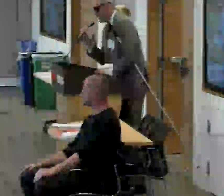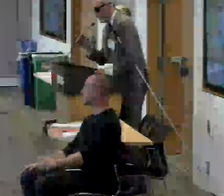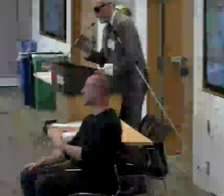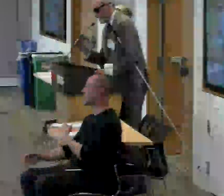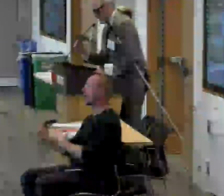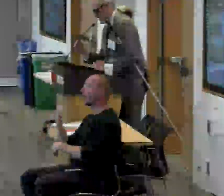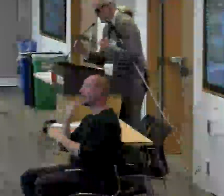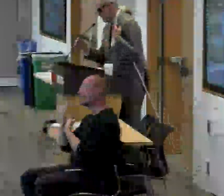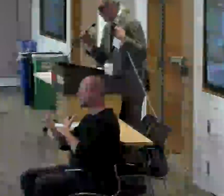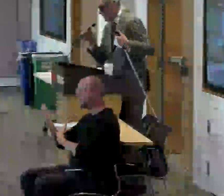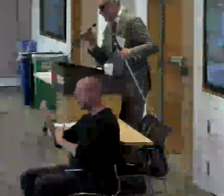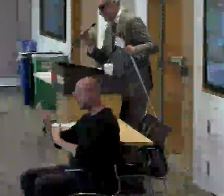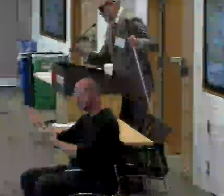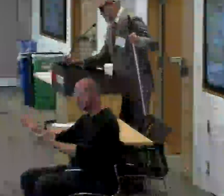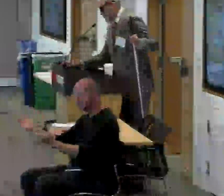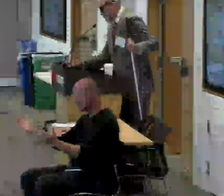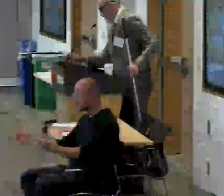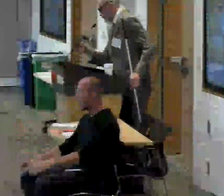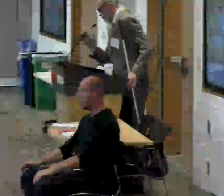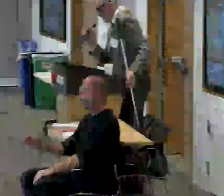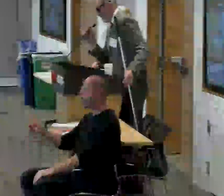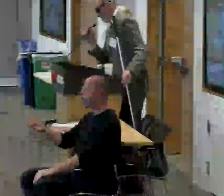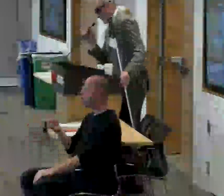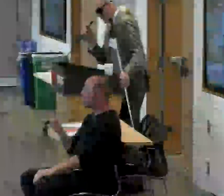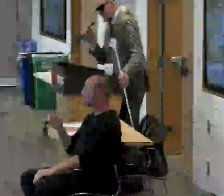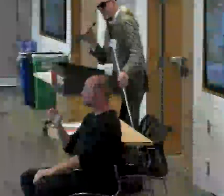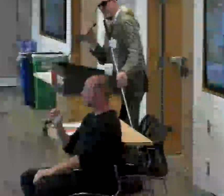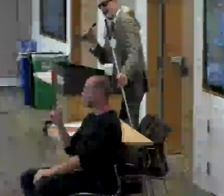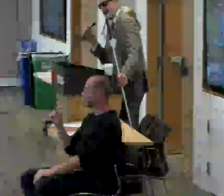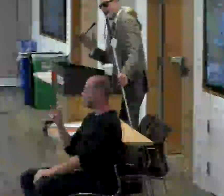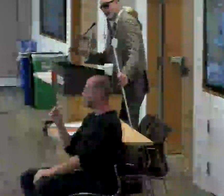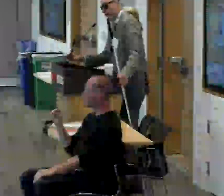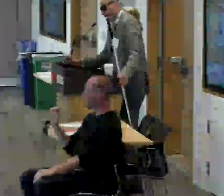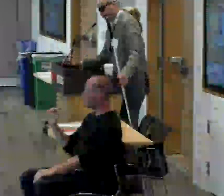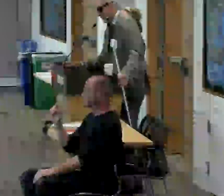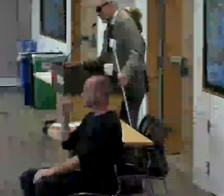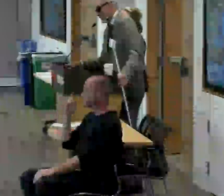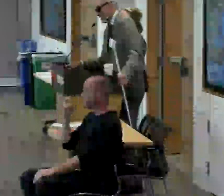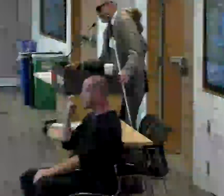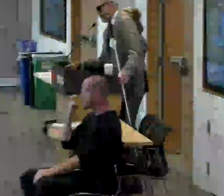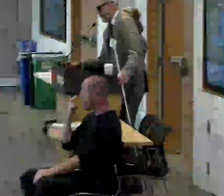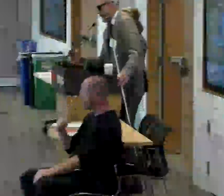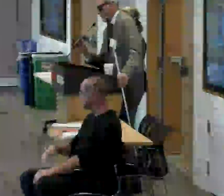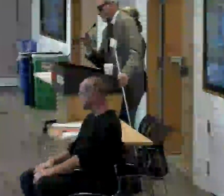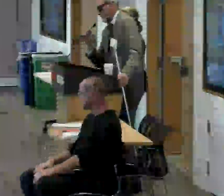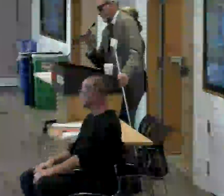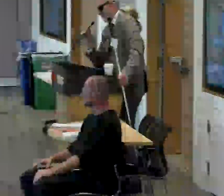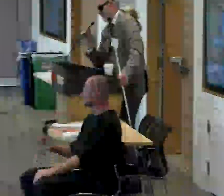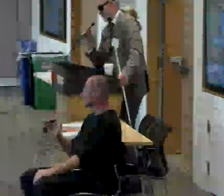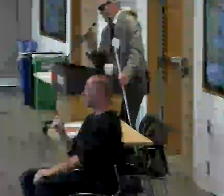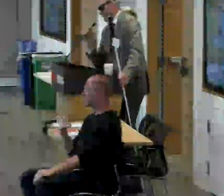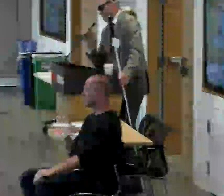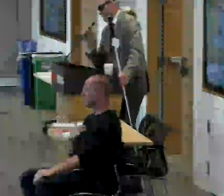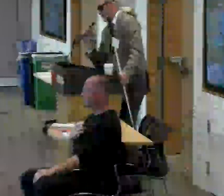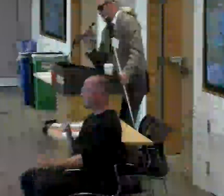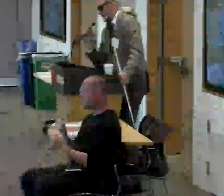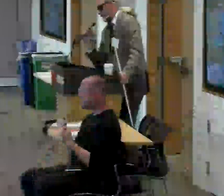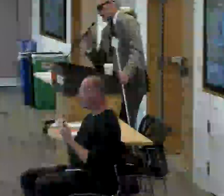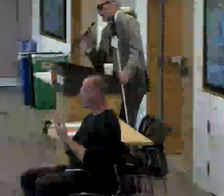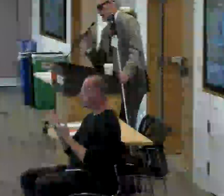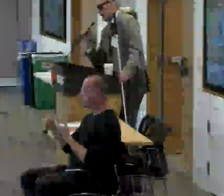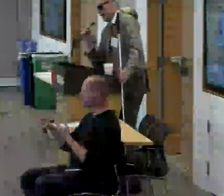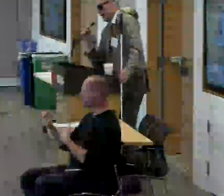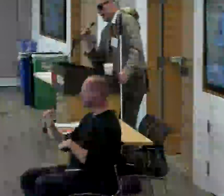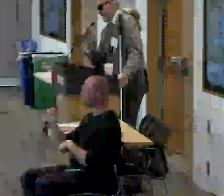Good morning, everyone. Welcome to the Lighthouse for the Blind. I think we have a lot of first-timers in this room, it would be safe to